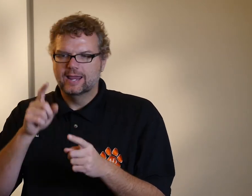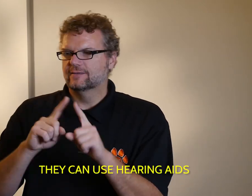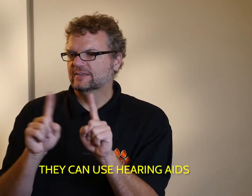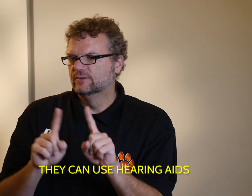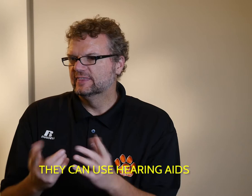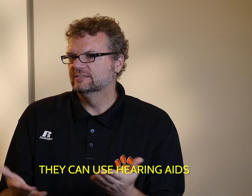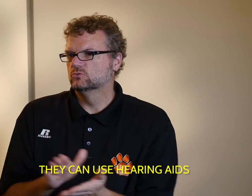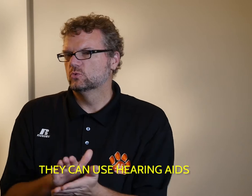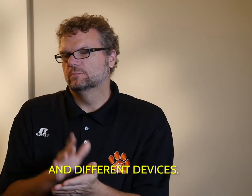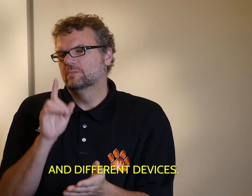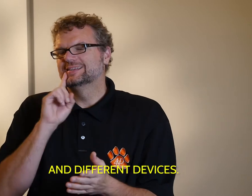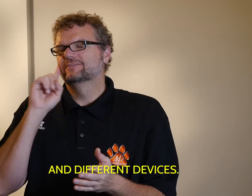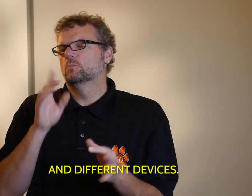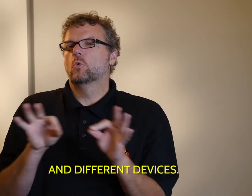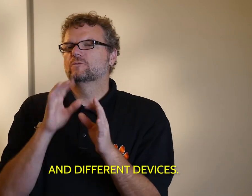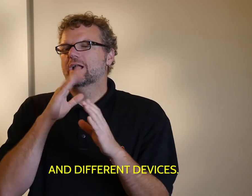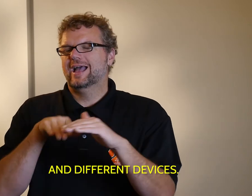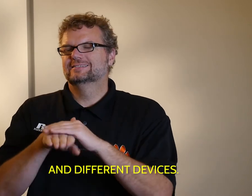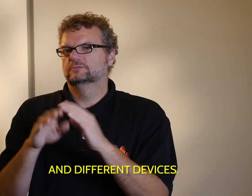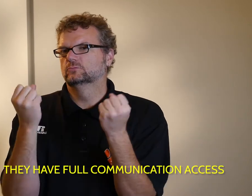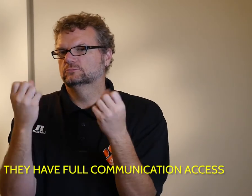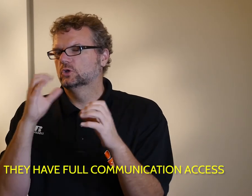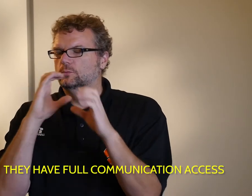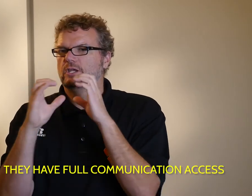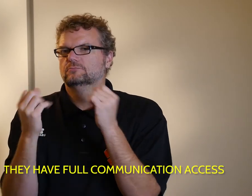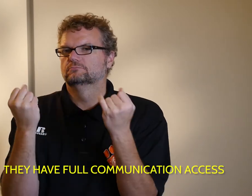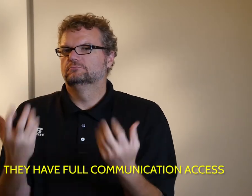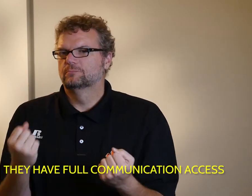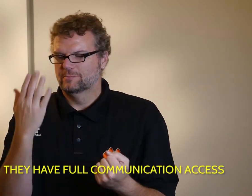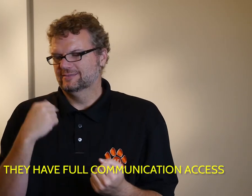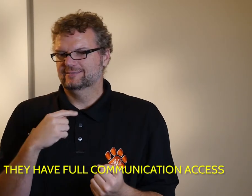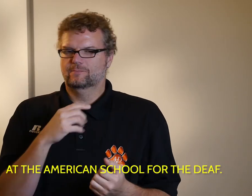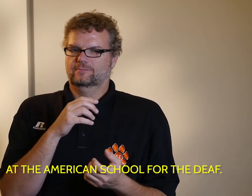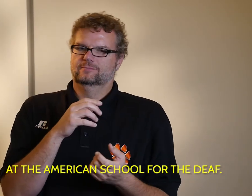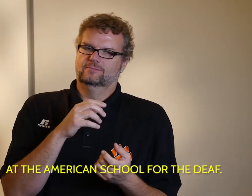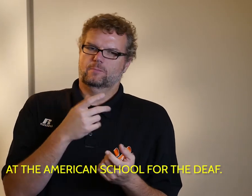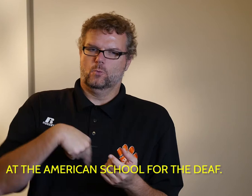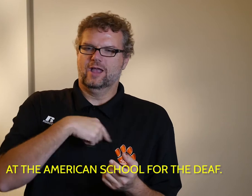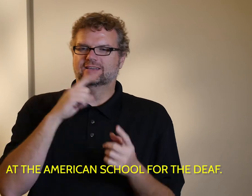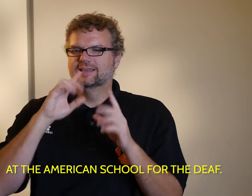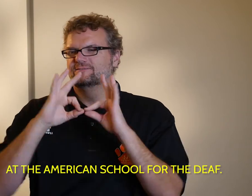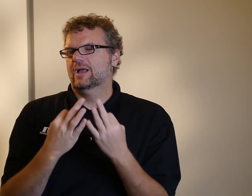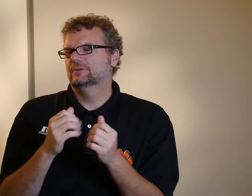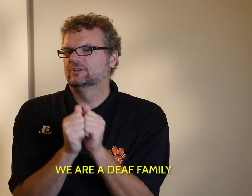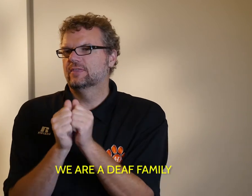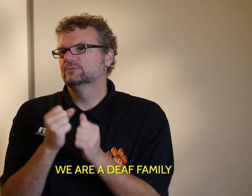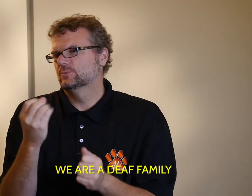They can use hearing aids and different devices. They have full communication access at the American School for the Deaf. We are a